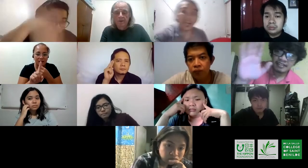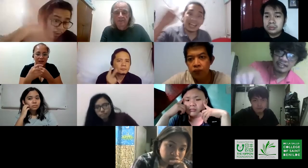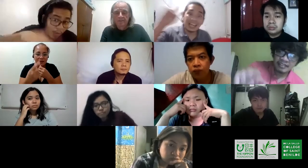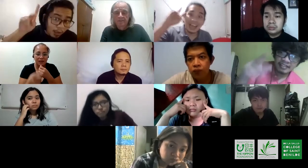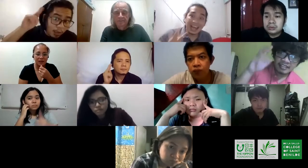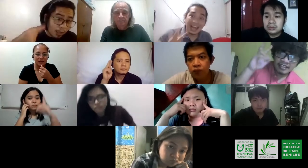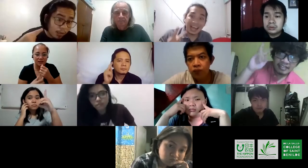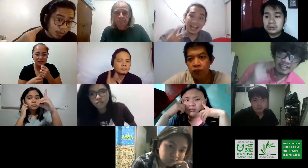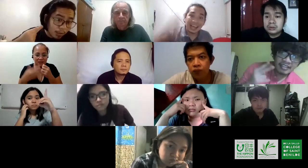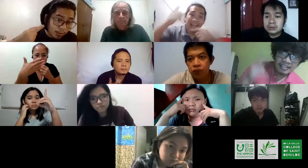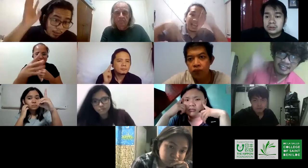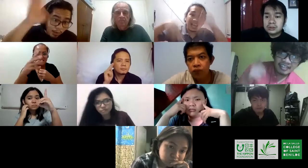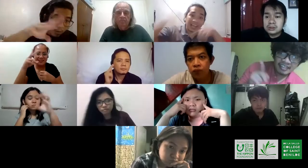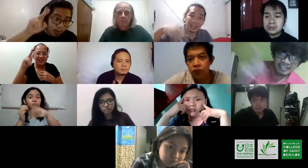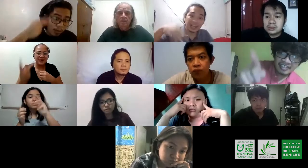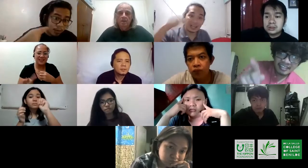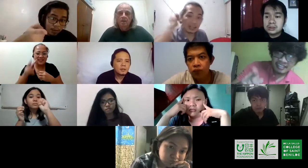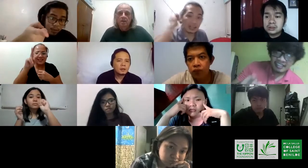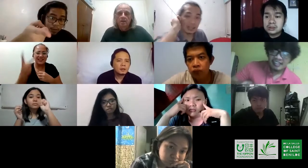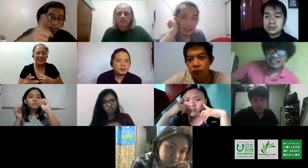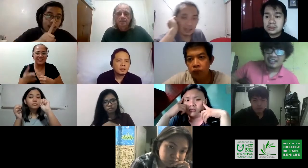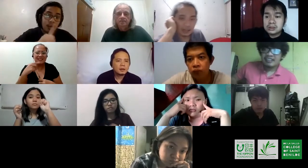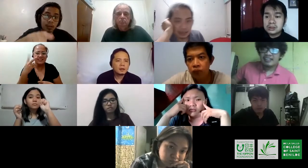Go ahead.